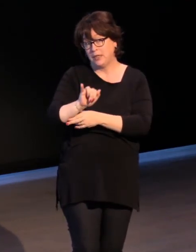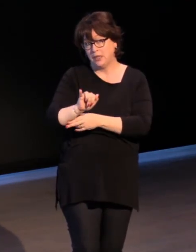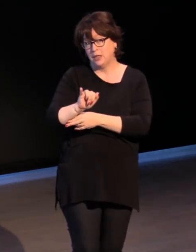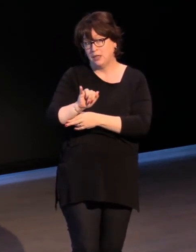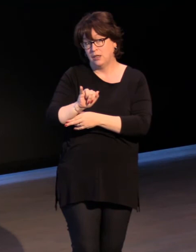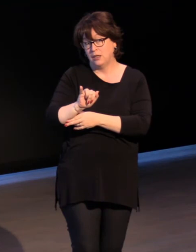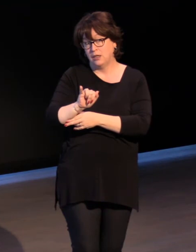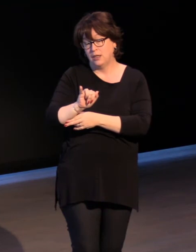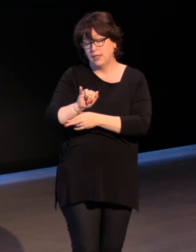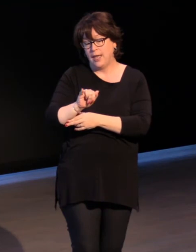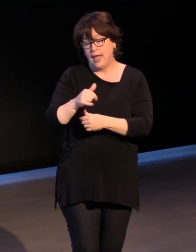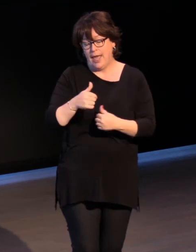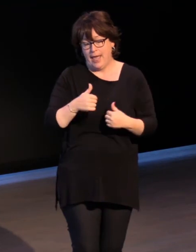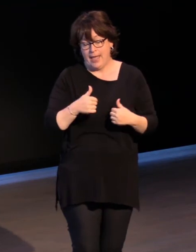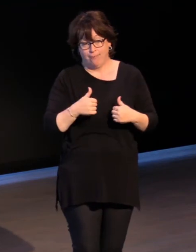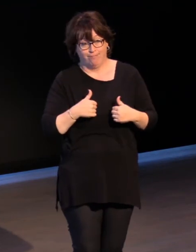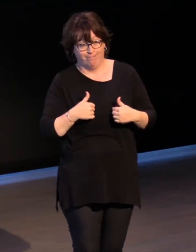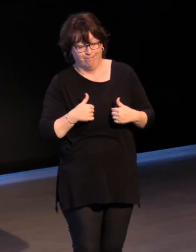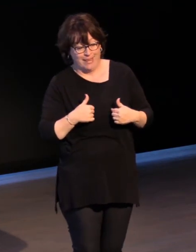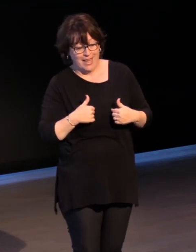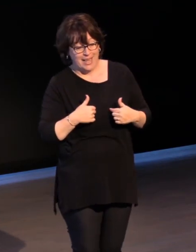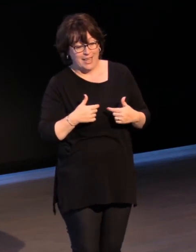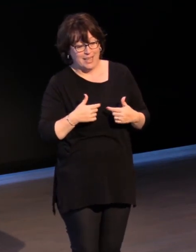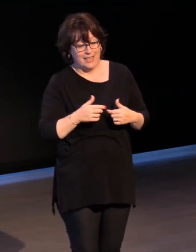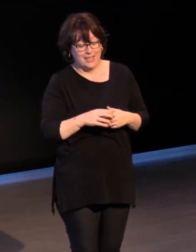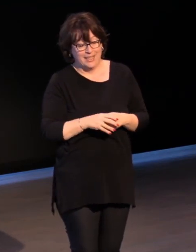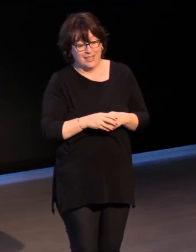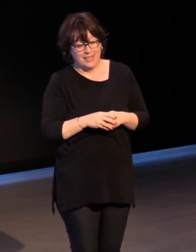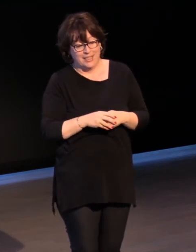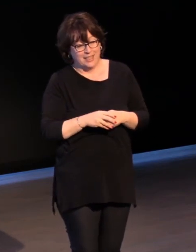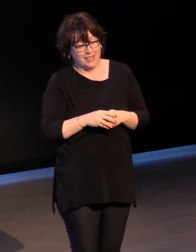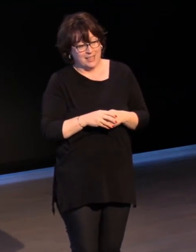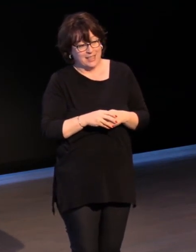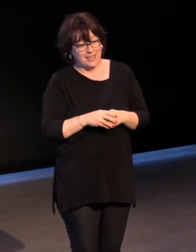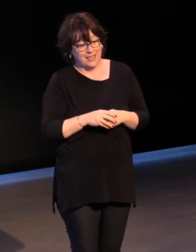And I will be taking a 100-day